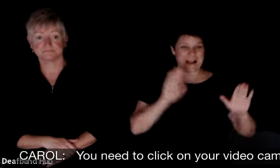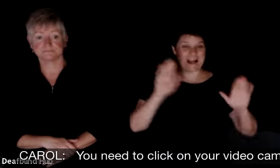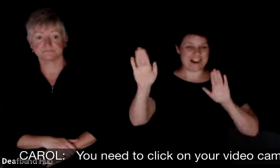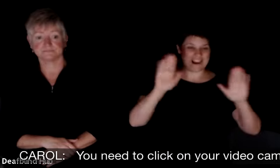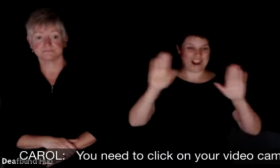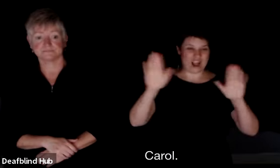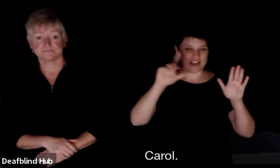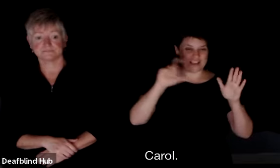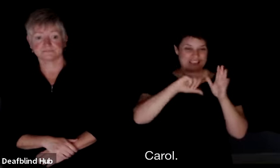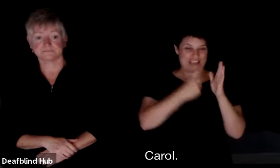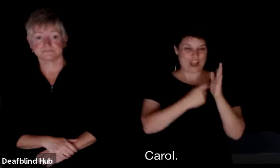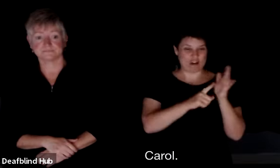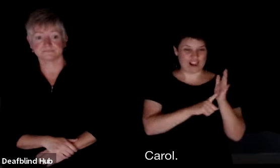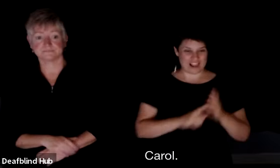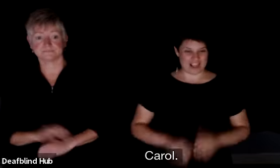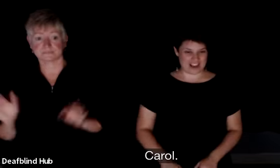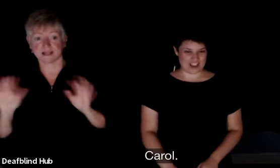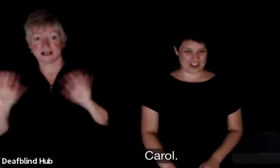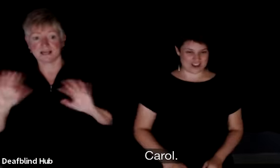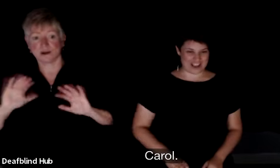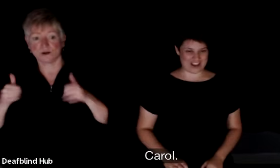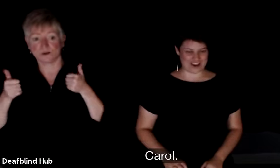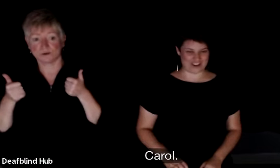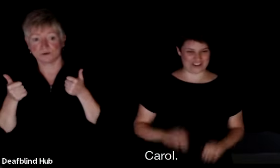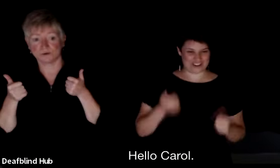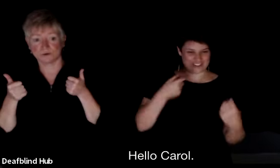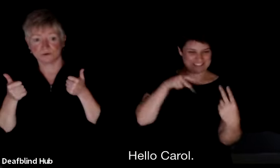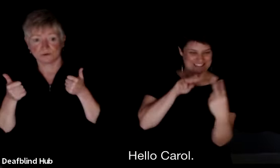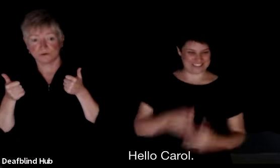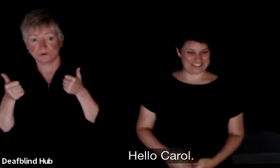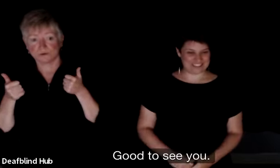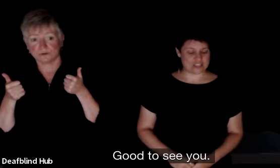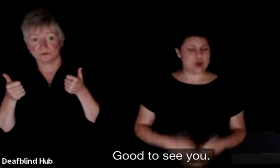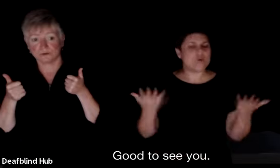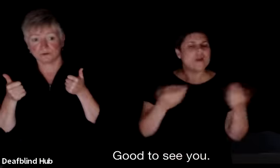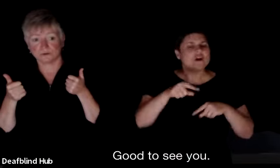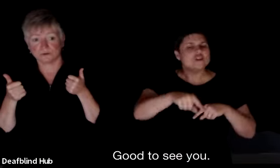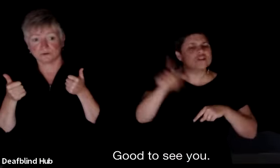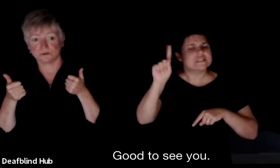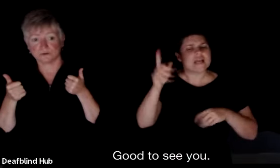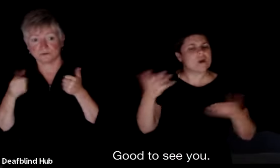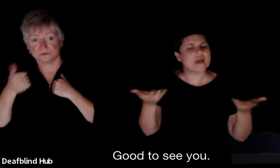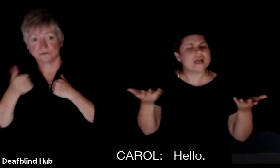Hello, Carol. Good to see you. Hello. And where are you now?